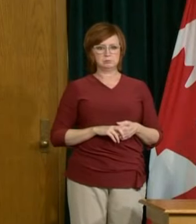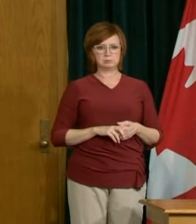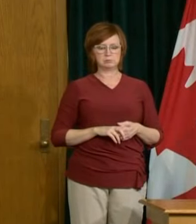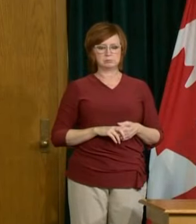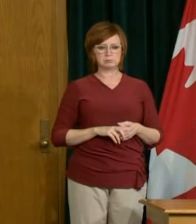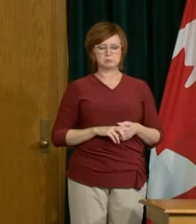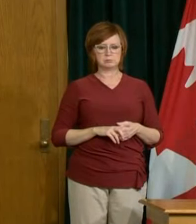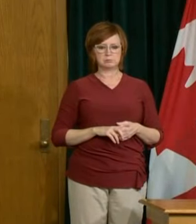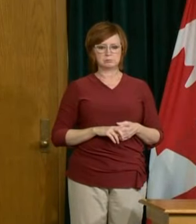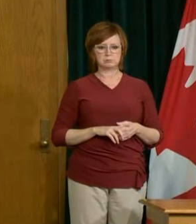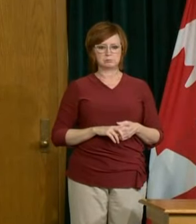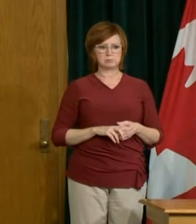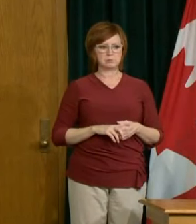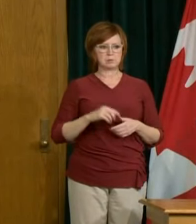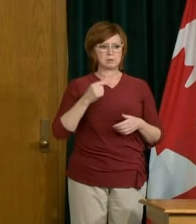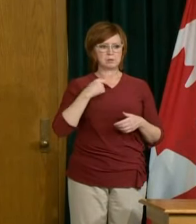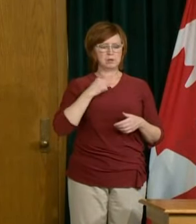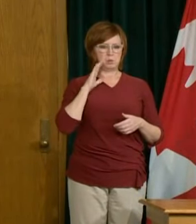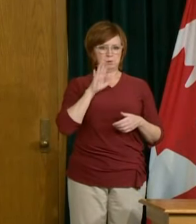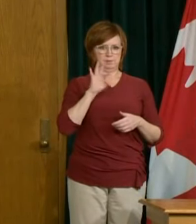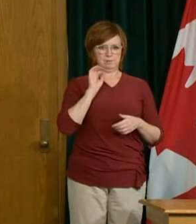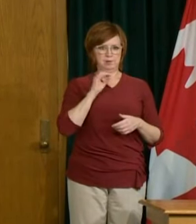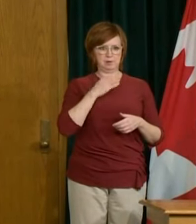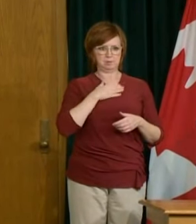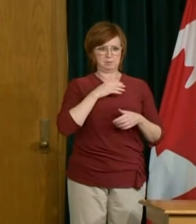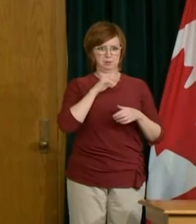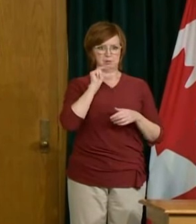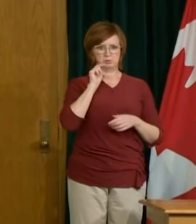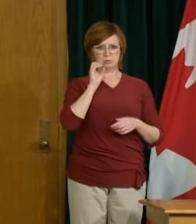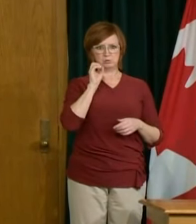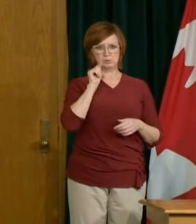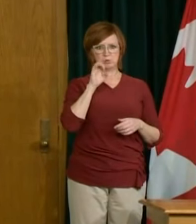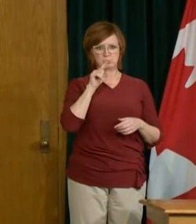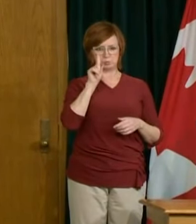I will just pull that information up.